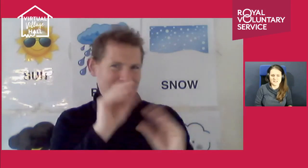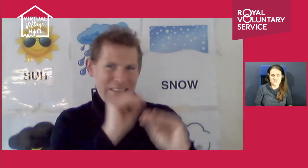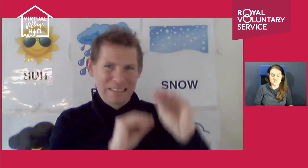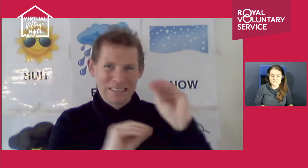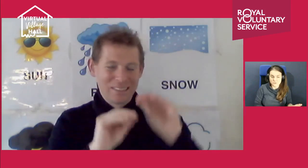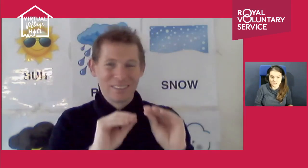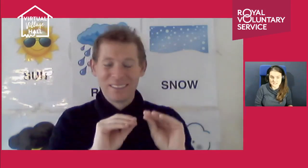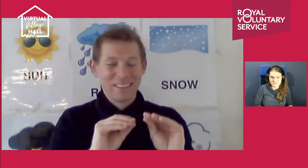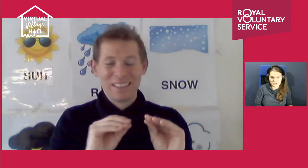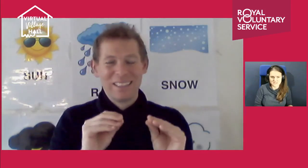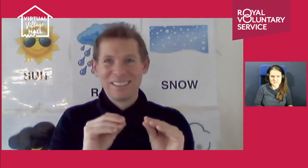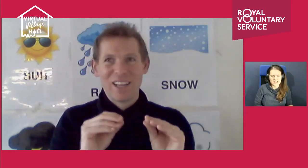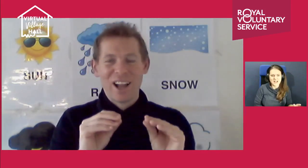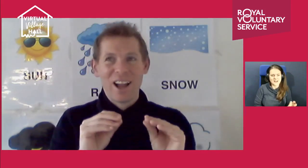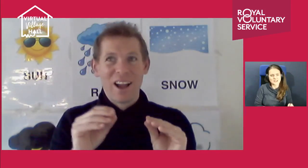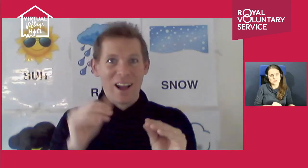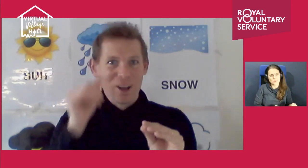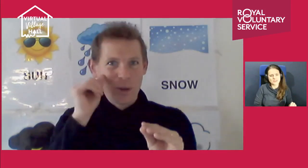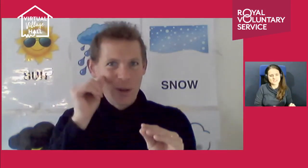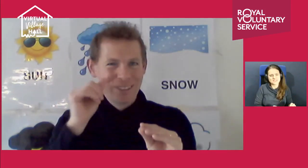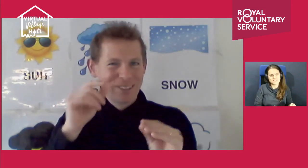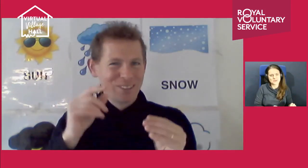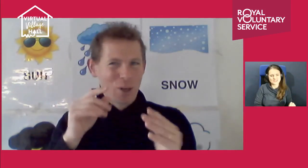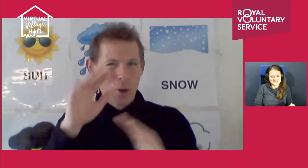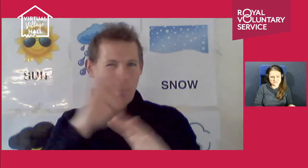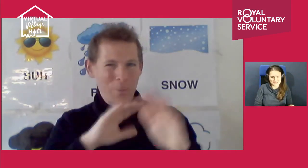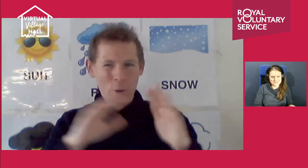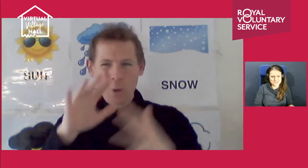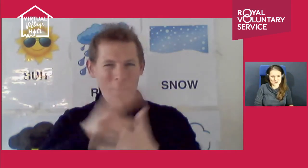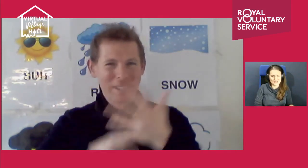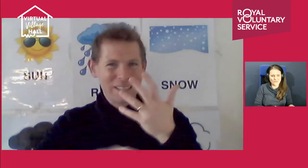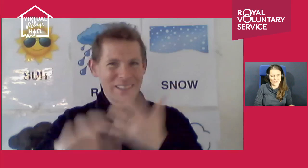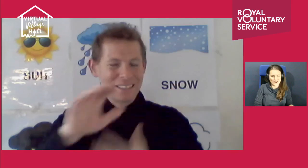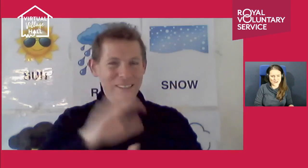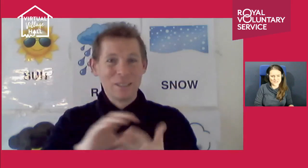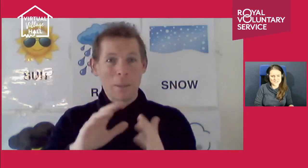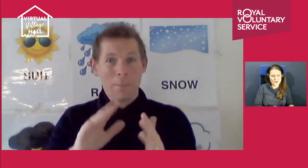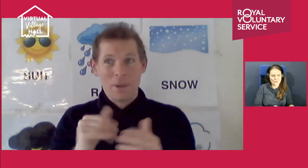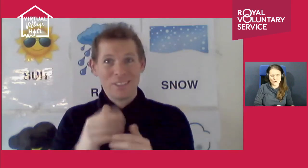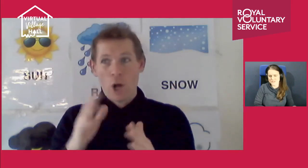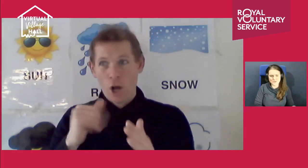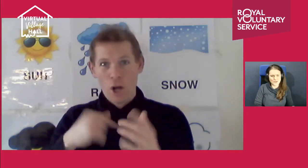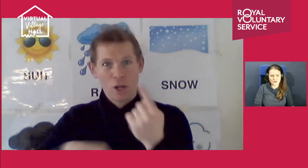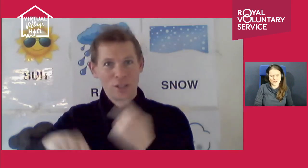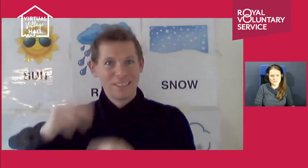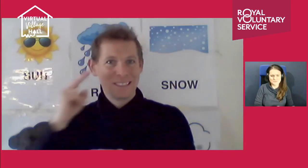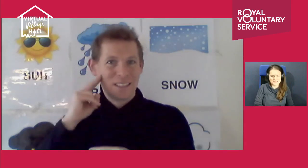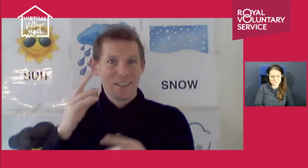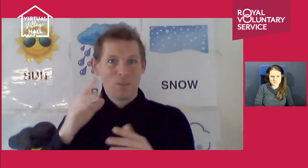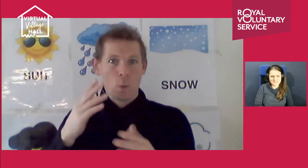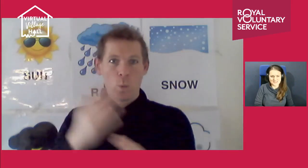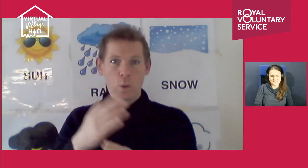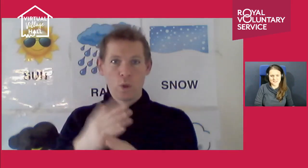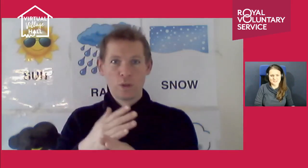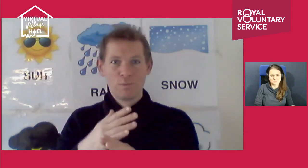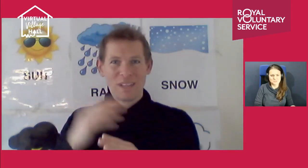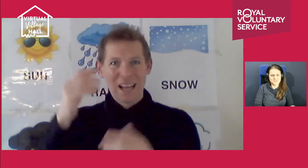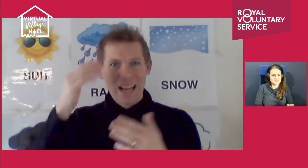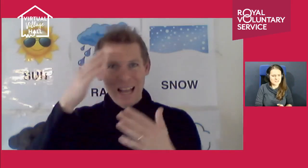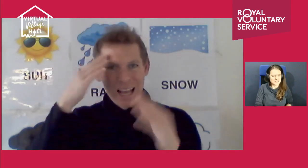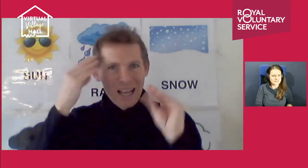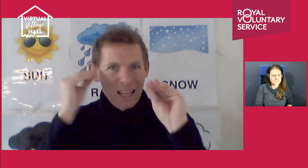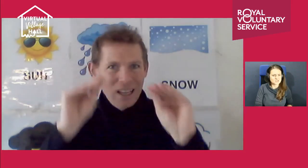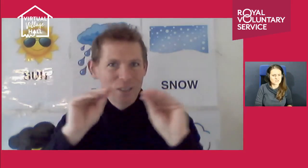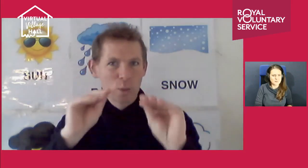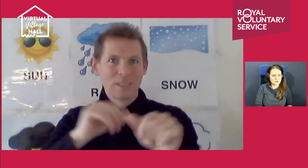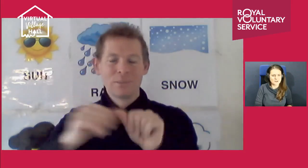in English is totally different, and it can be quite difficult to try and work out what's going on if I'm seeing BSL signs but